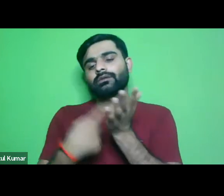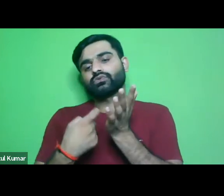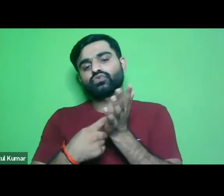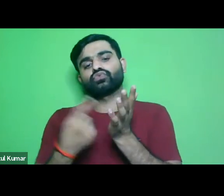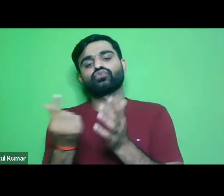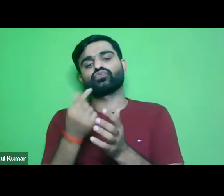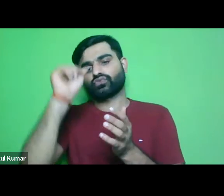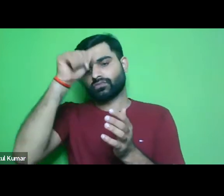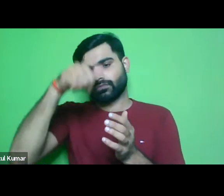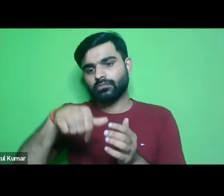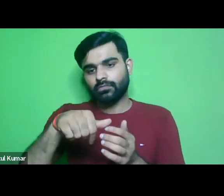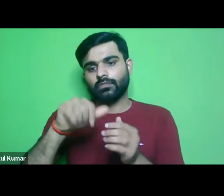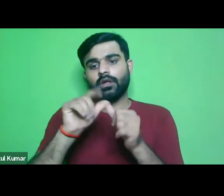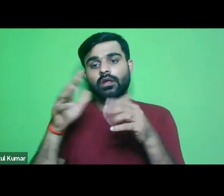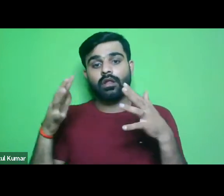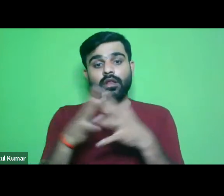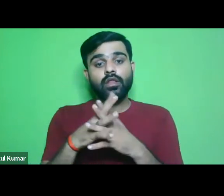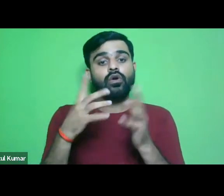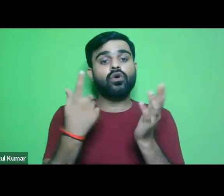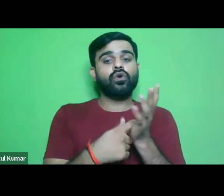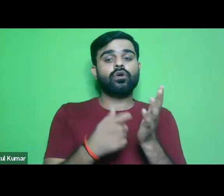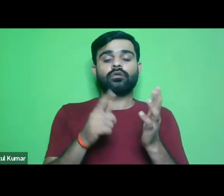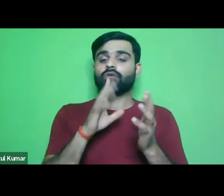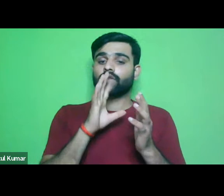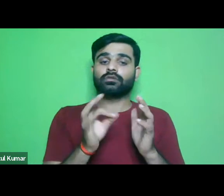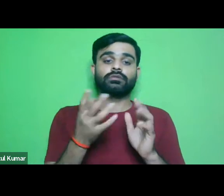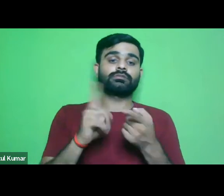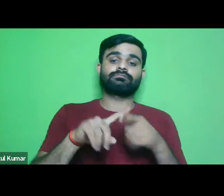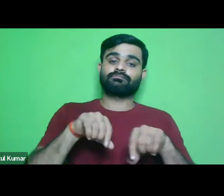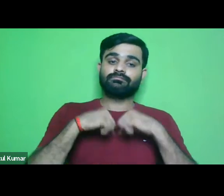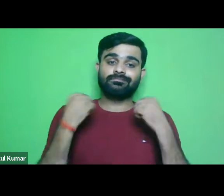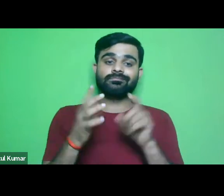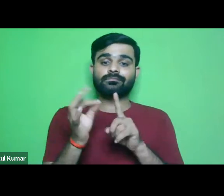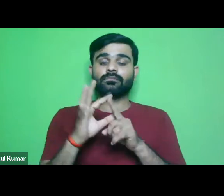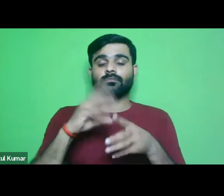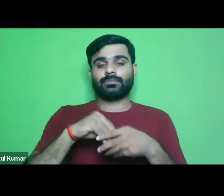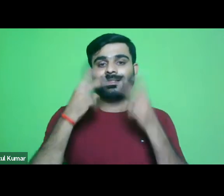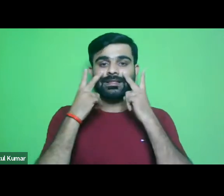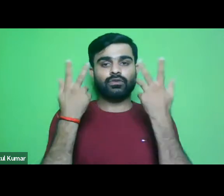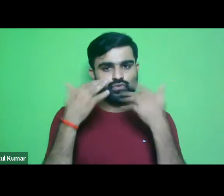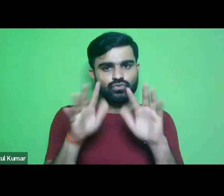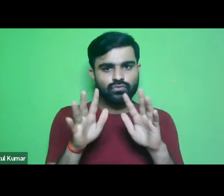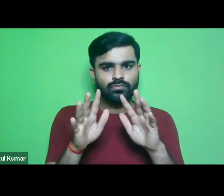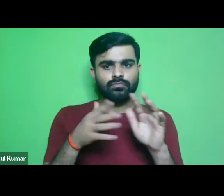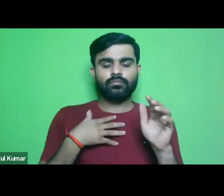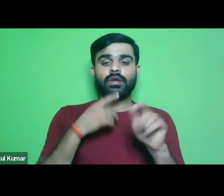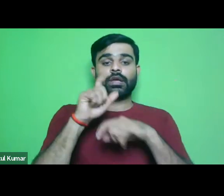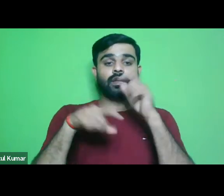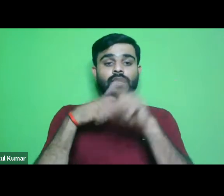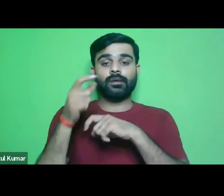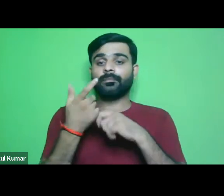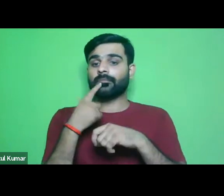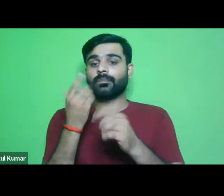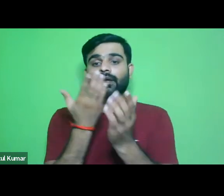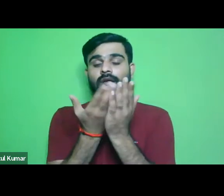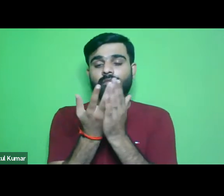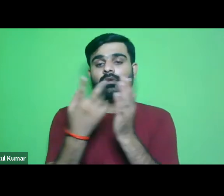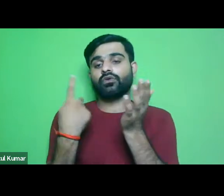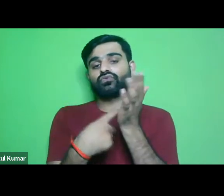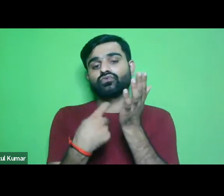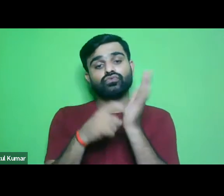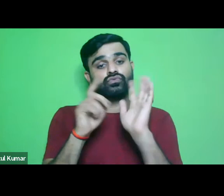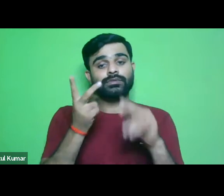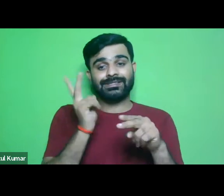AI in India will be in laws and regulations that are actually applicable elsewhere. We actually saw that with the GDPR, right? Where companies have to comply with laws and regulations in a